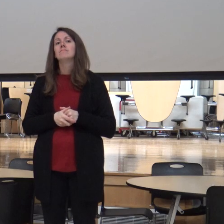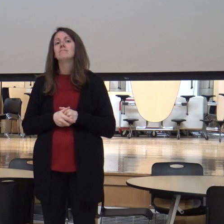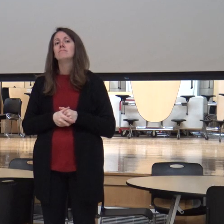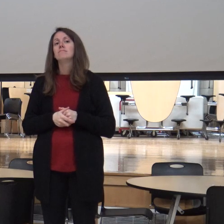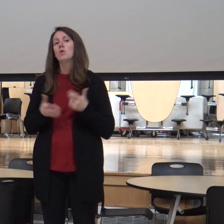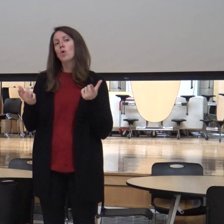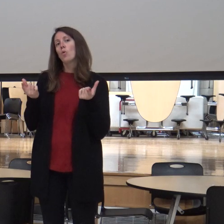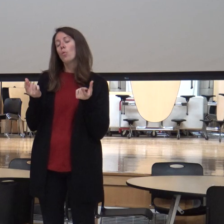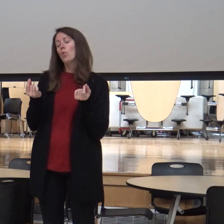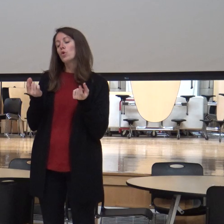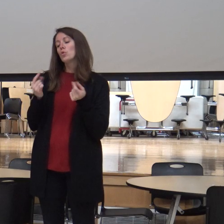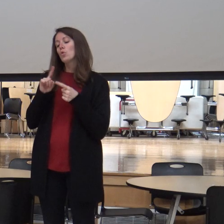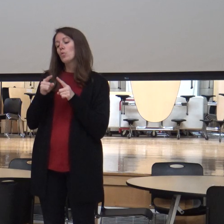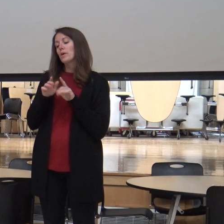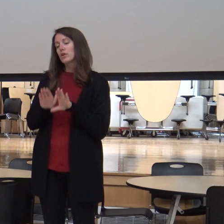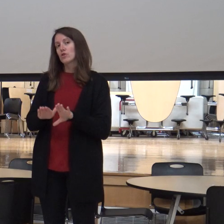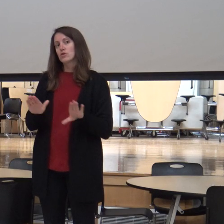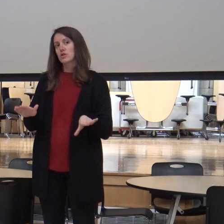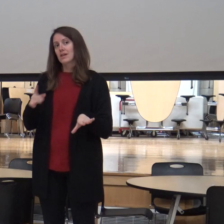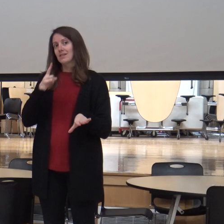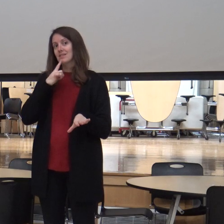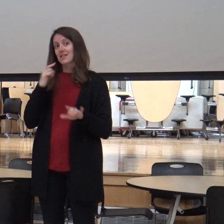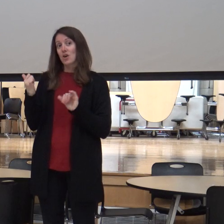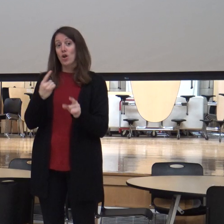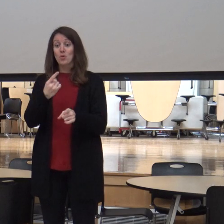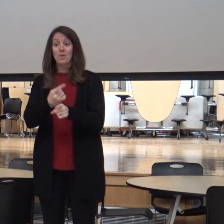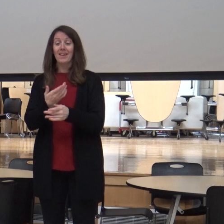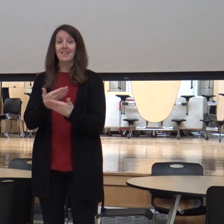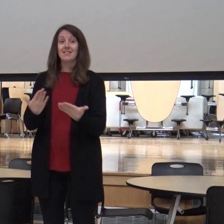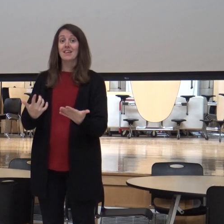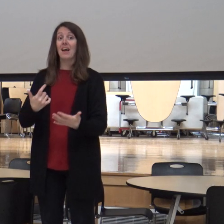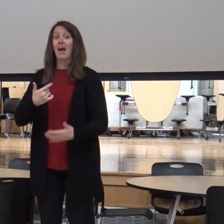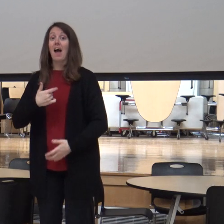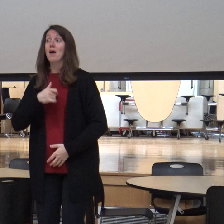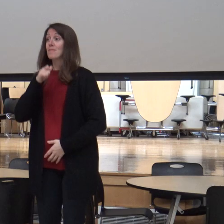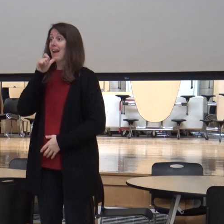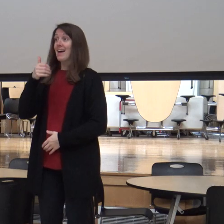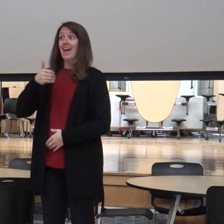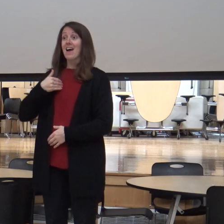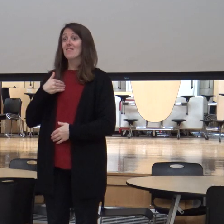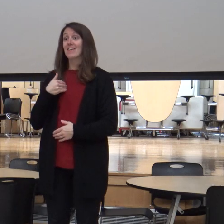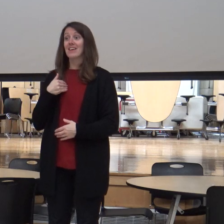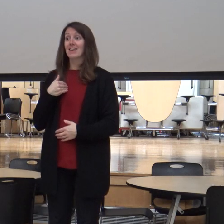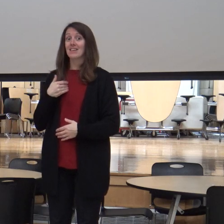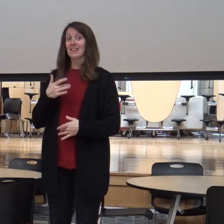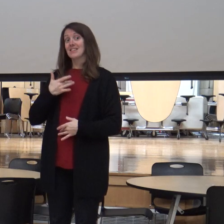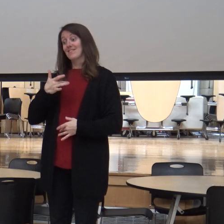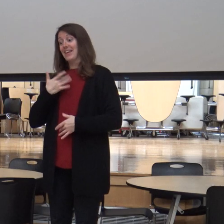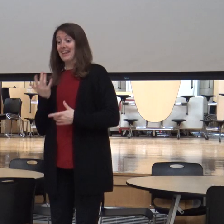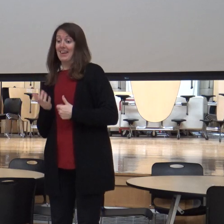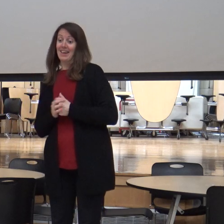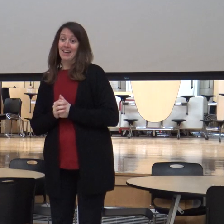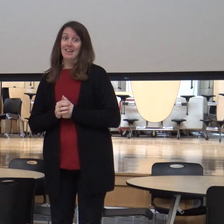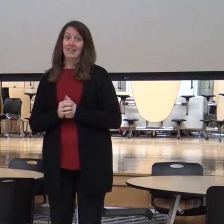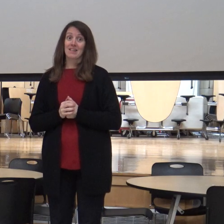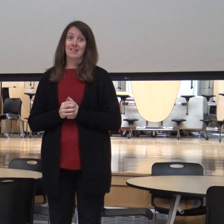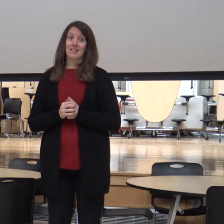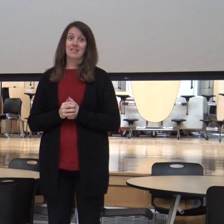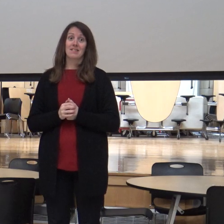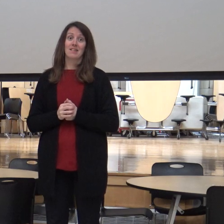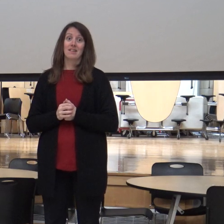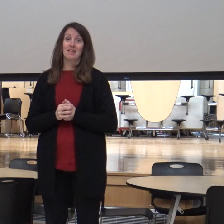What do you do when your child says all the right things, like, I'm not having these feelings, and, you know, they're,